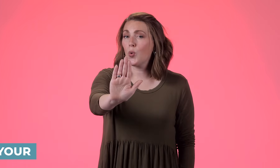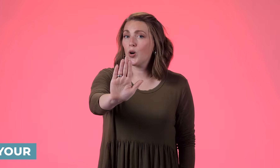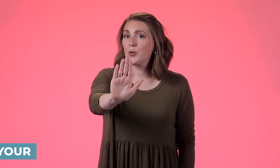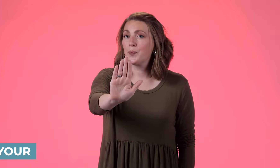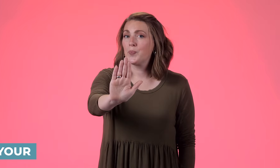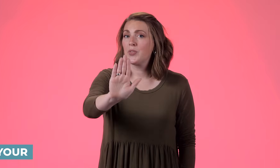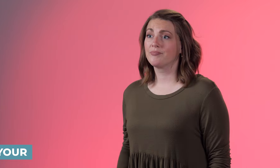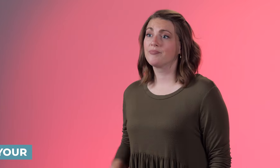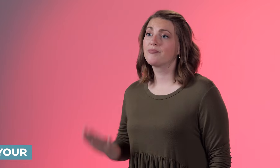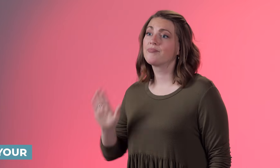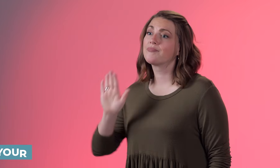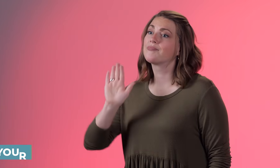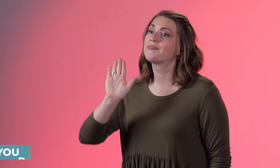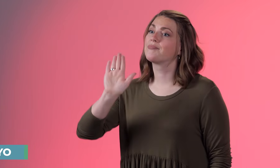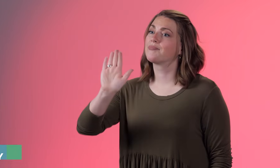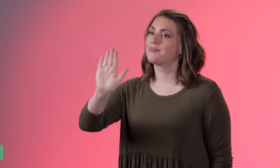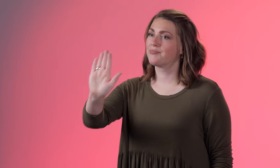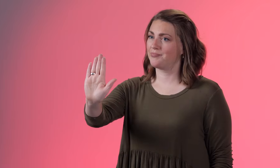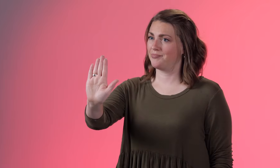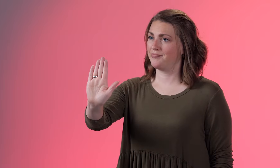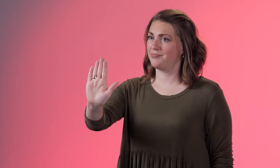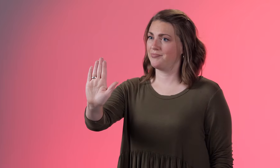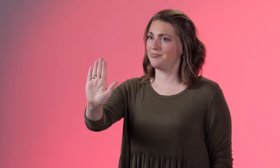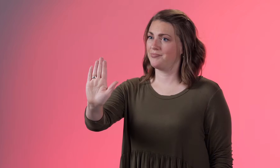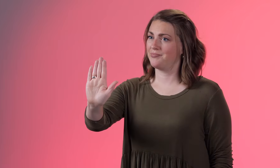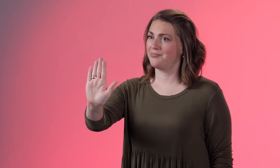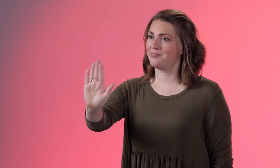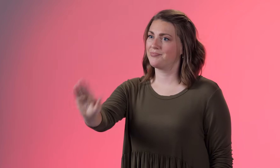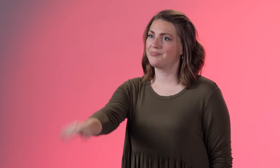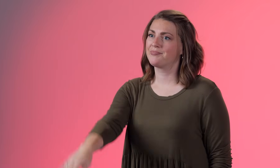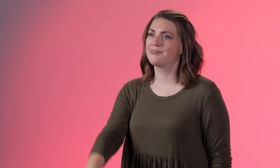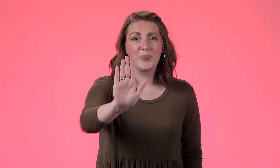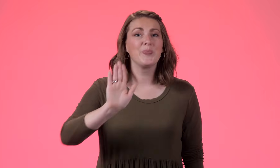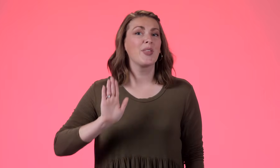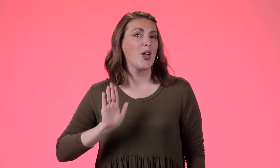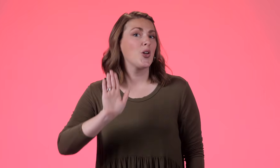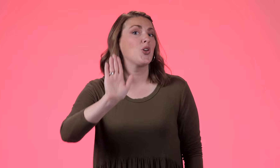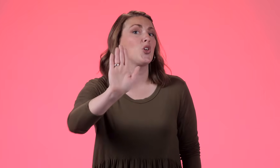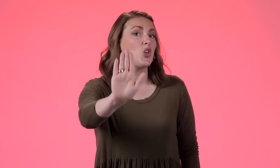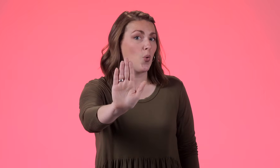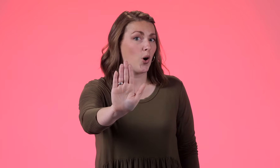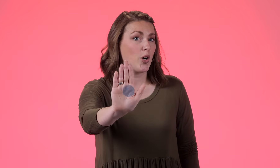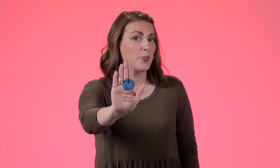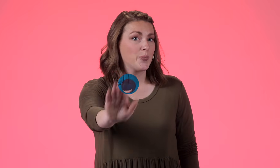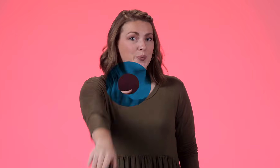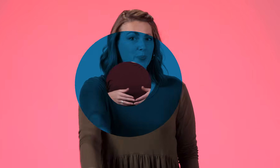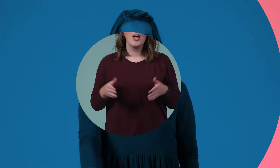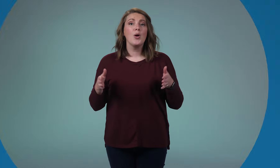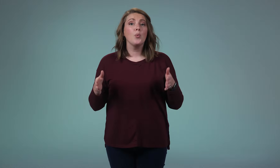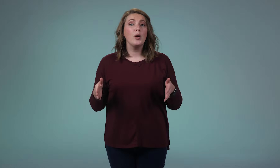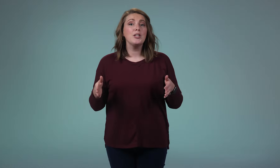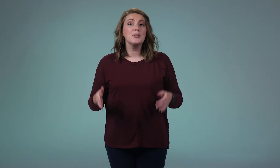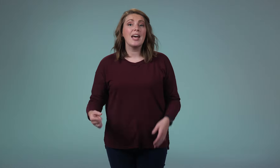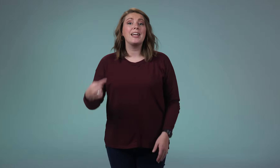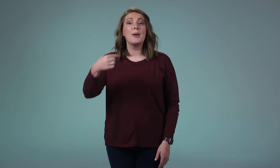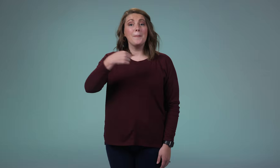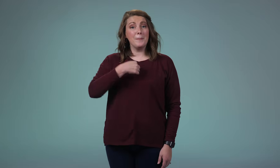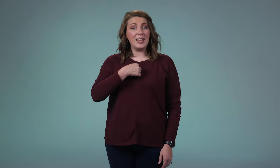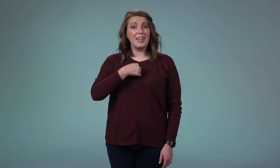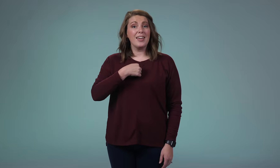Your. Your flat hand is pushing towards somebody. Your. When you sign me, it